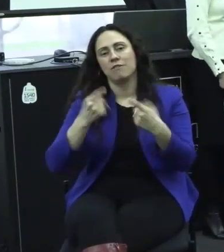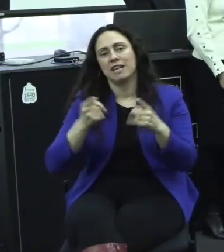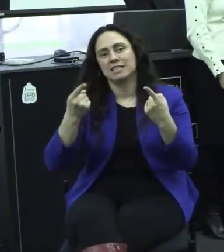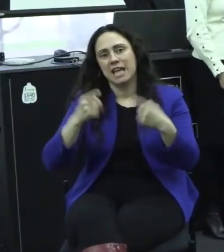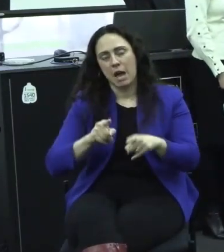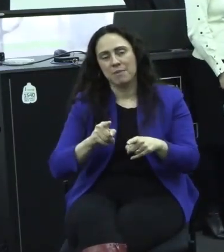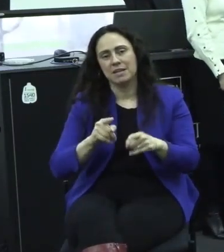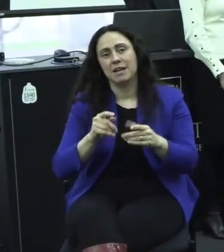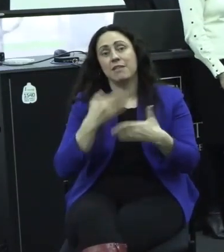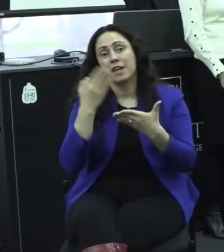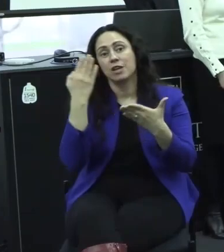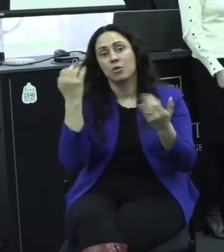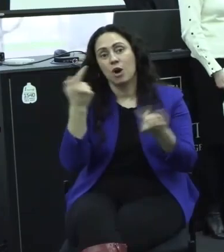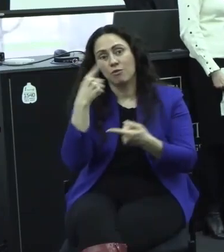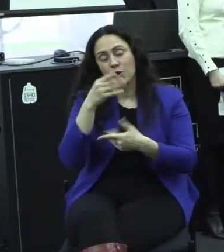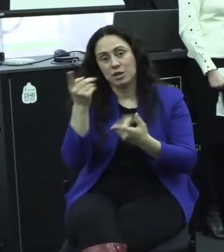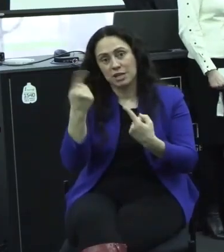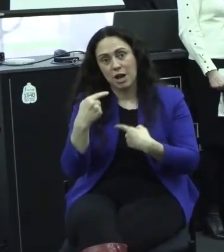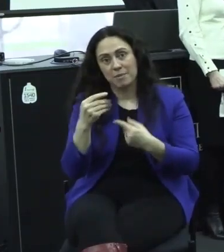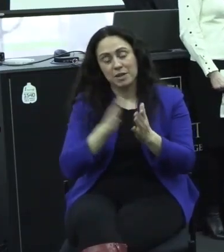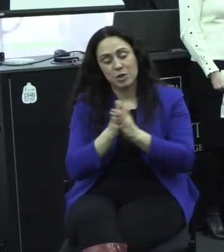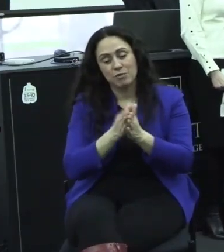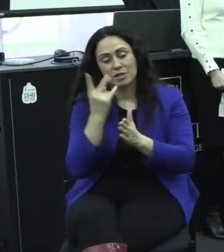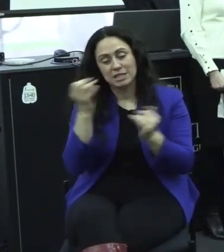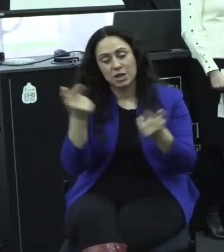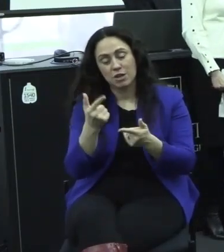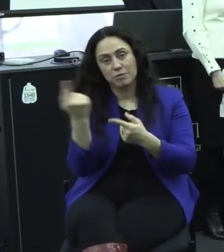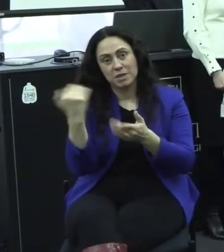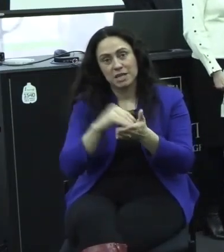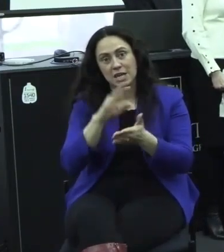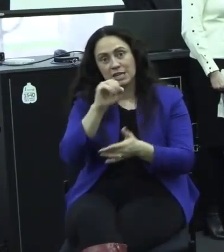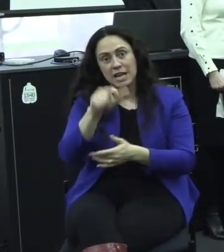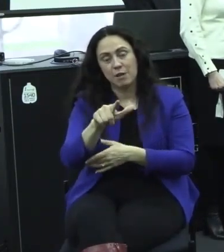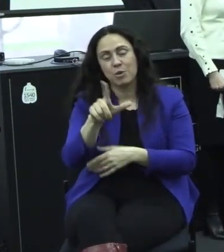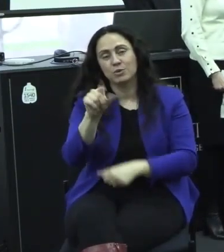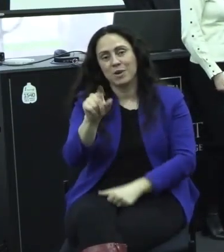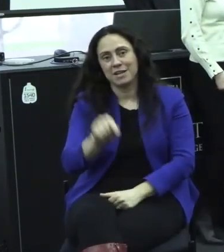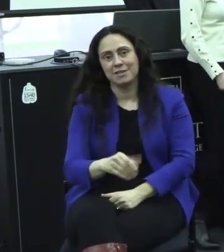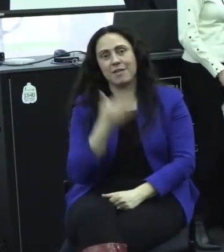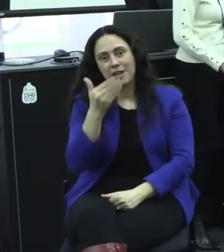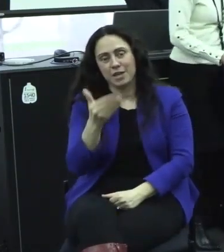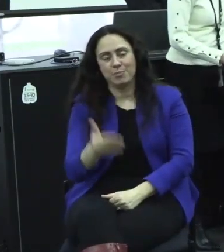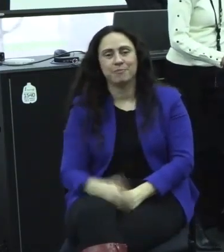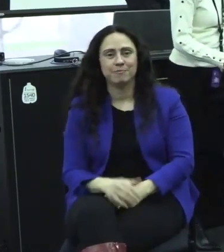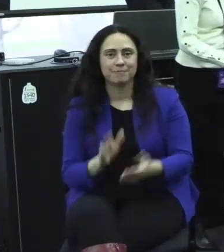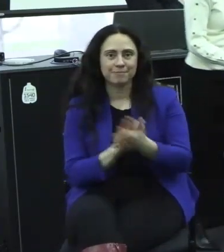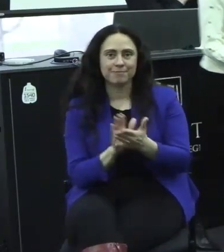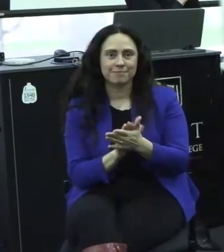all for coming, and I look forward to seeing all of you again on April 20th. Thank you.